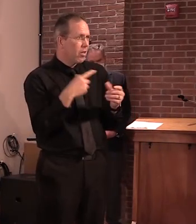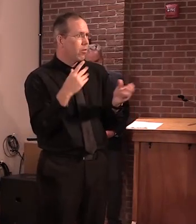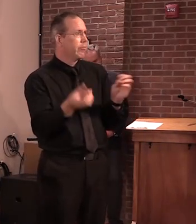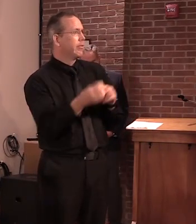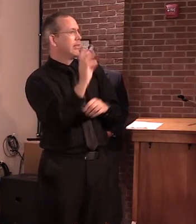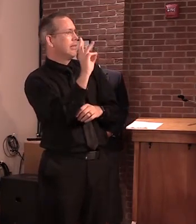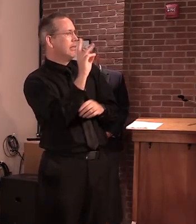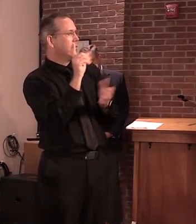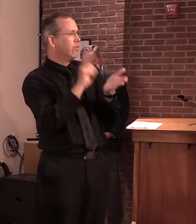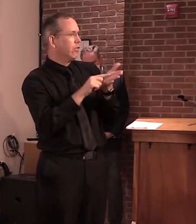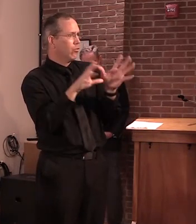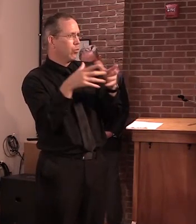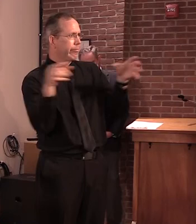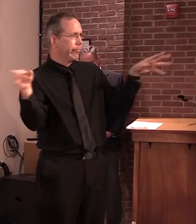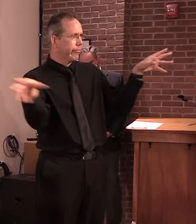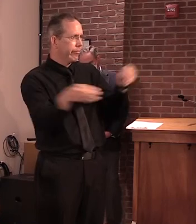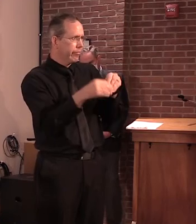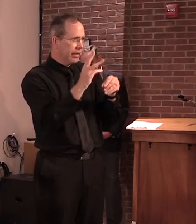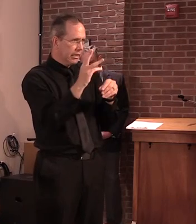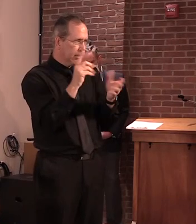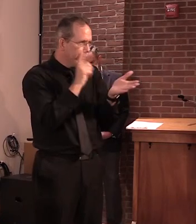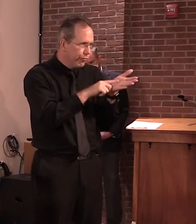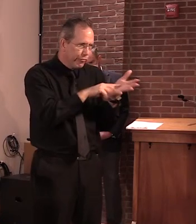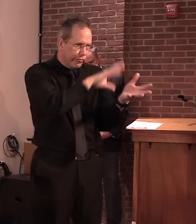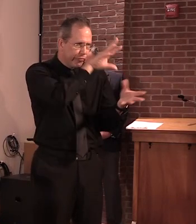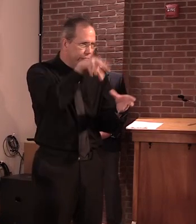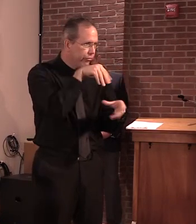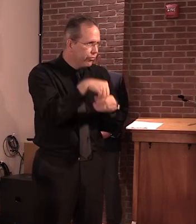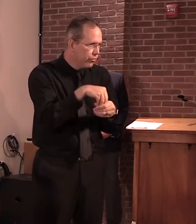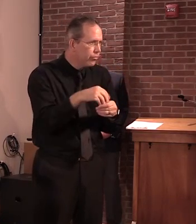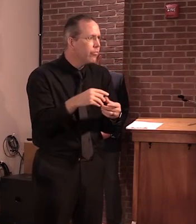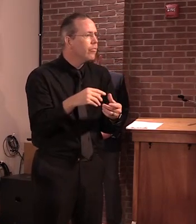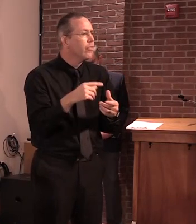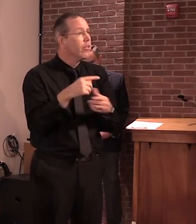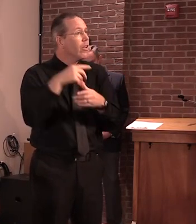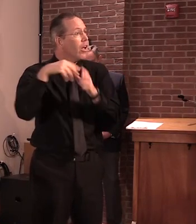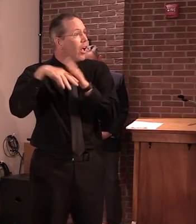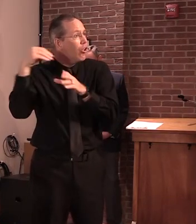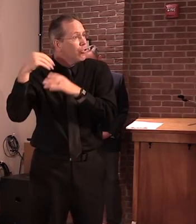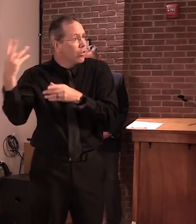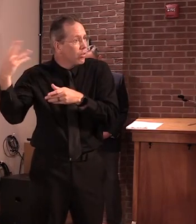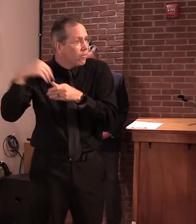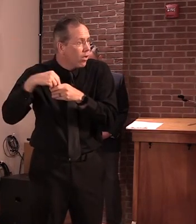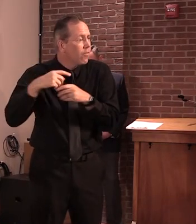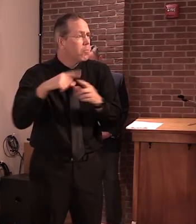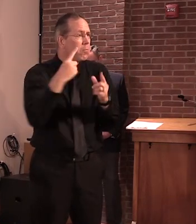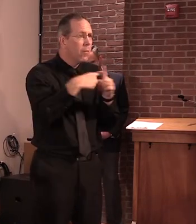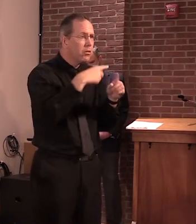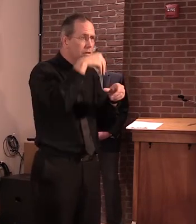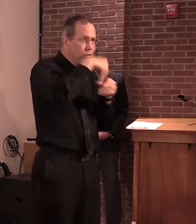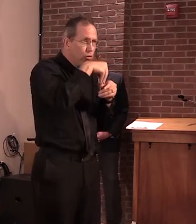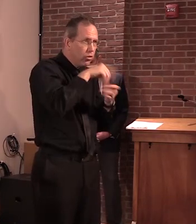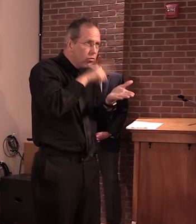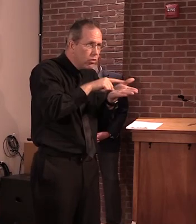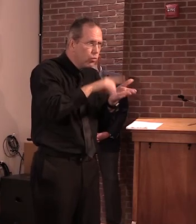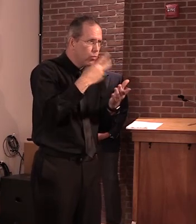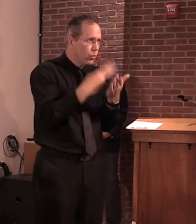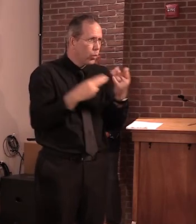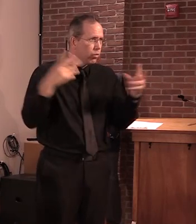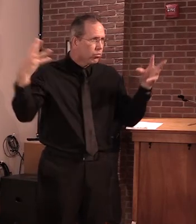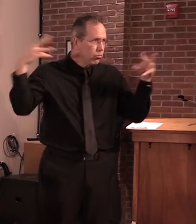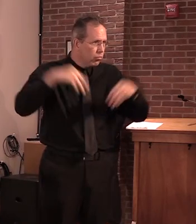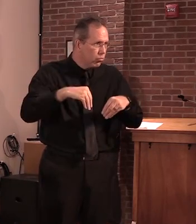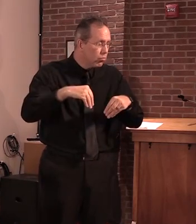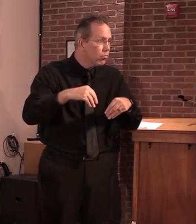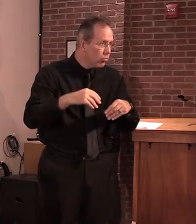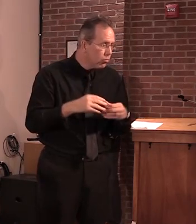or ongoing, on external investigations. Plus, I will make sure that in the future that we